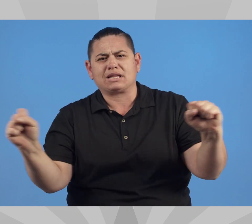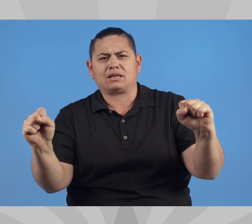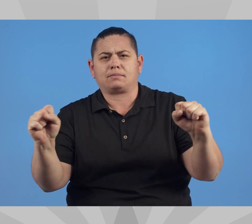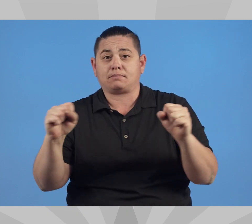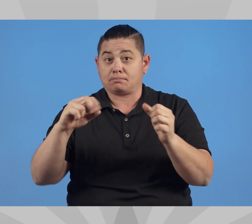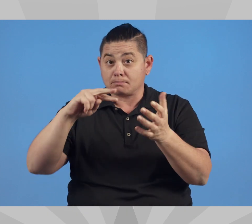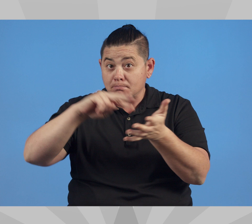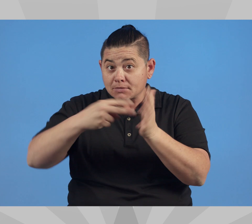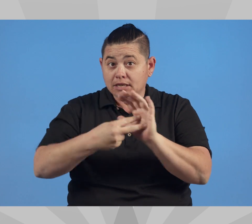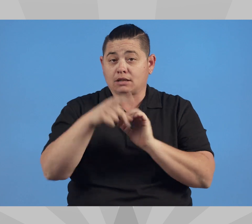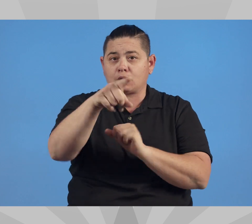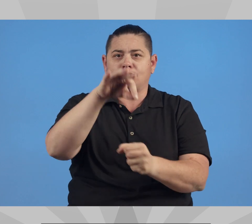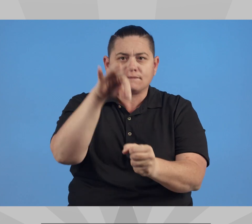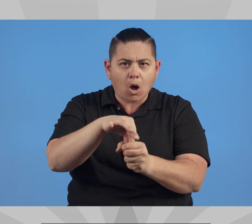free.